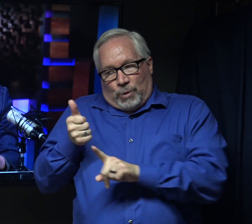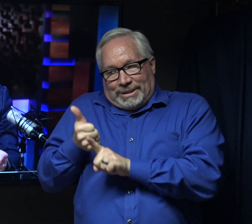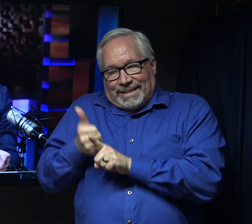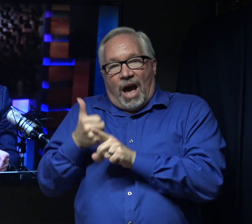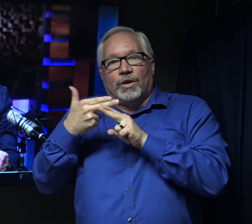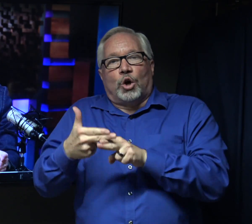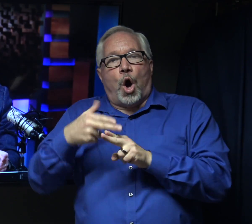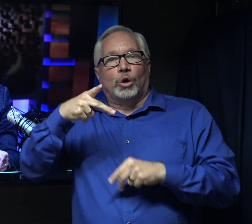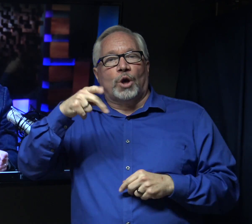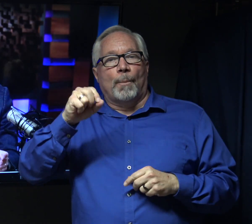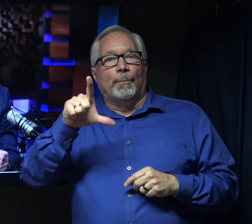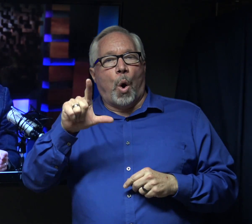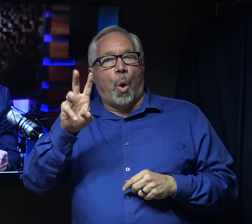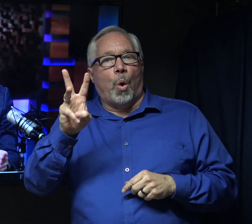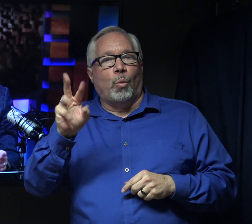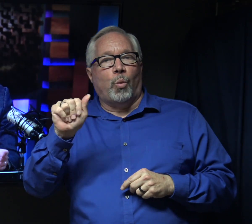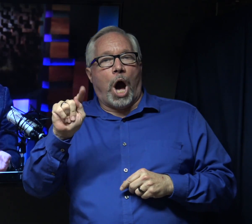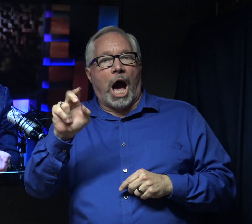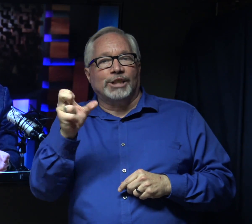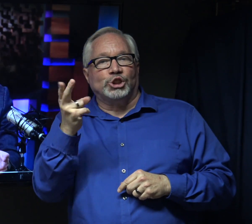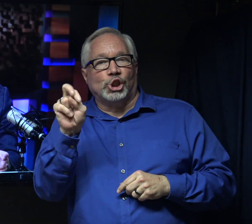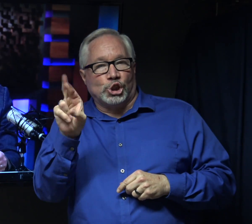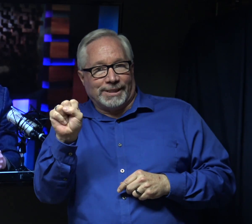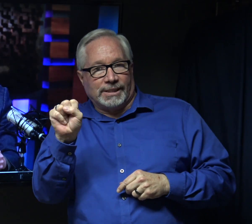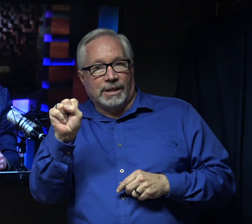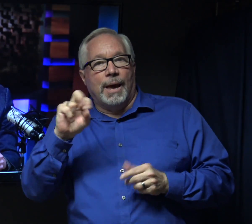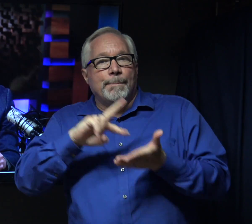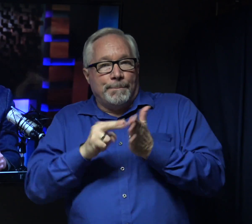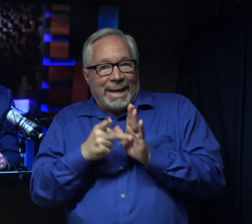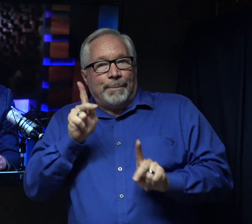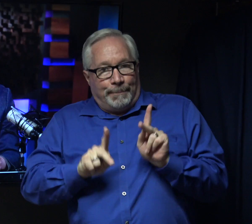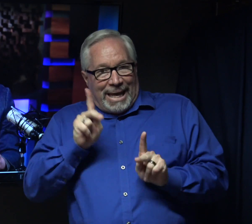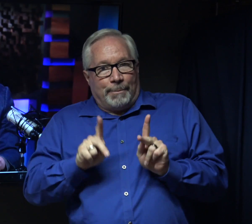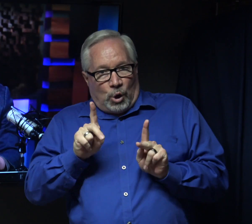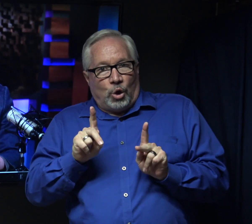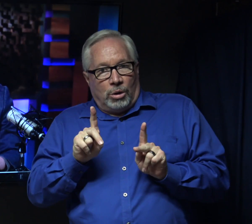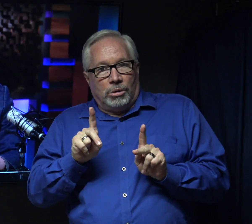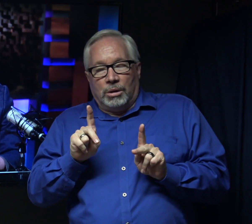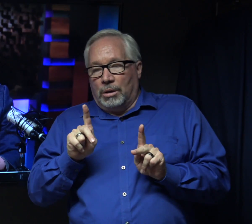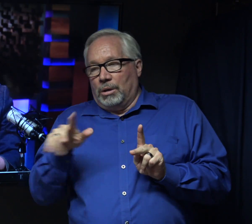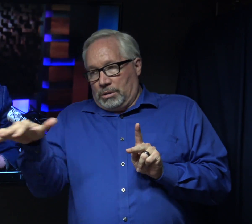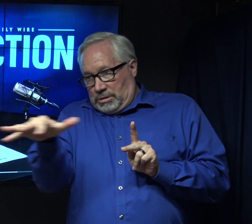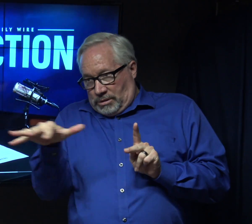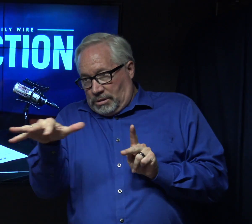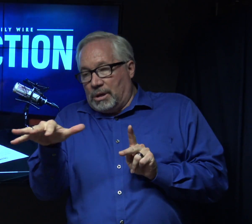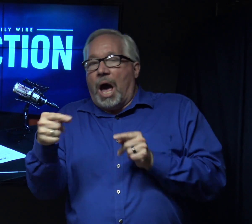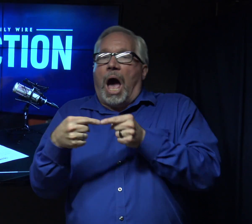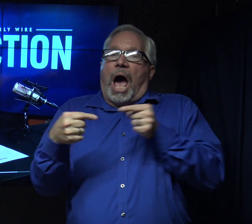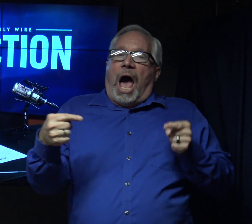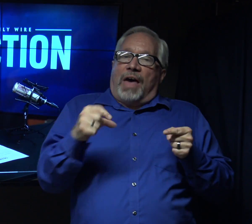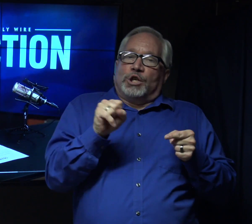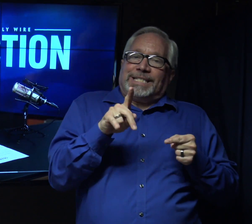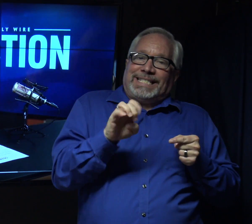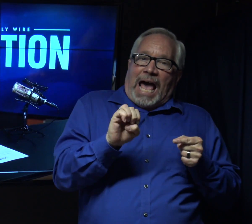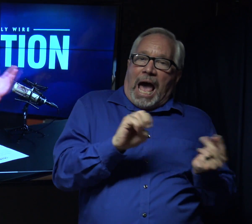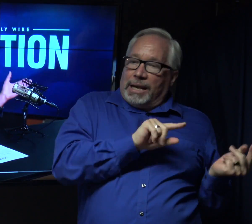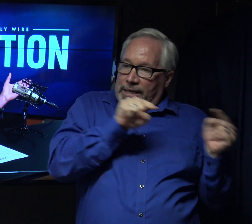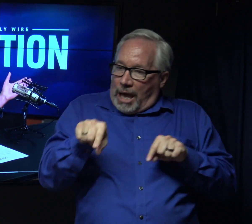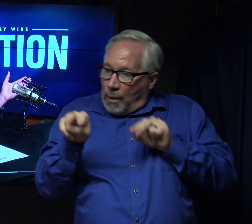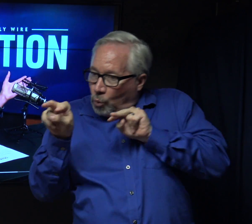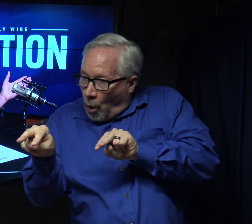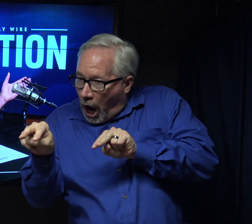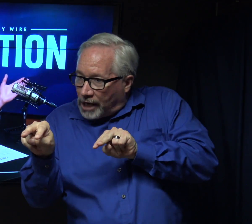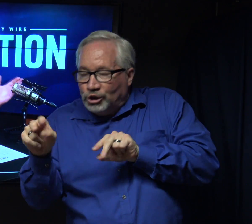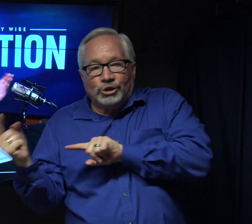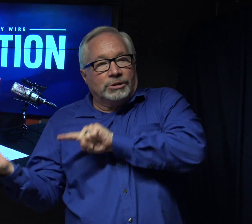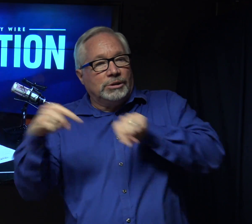go on, because historically shenanigans do go on at polling places, in particular in Philadelphia. This is true